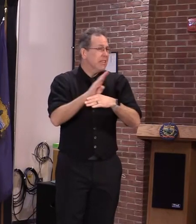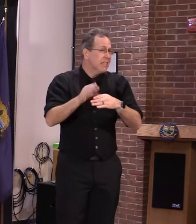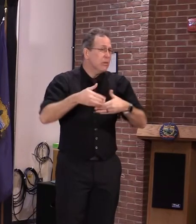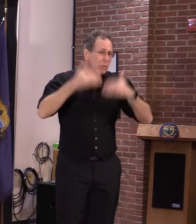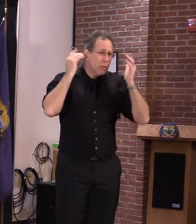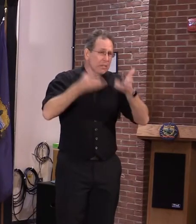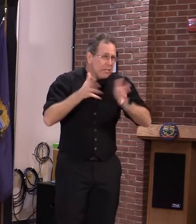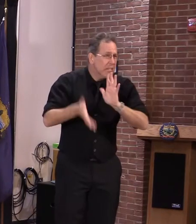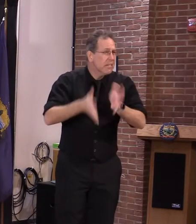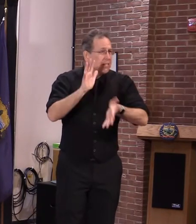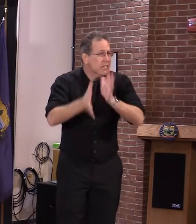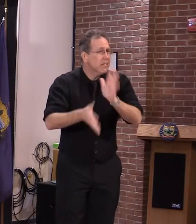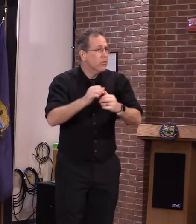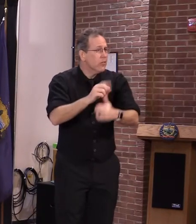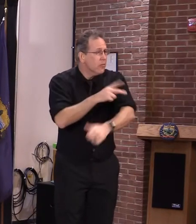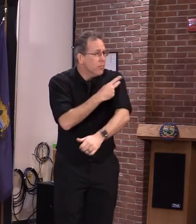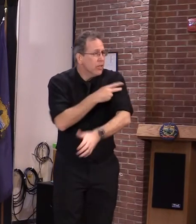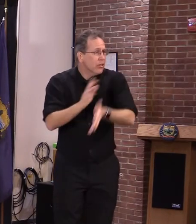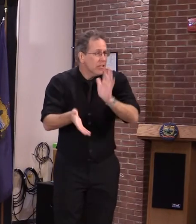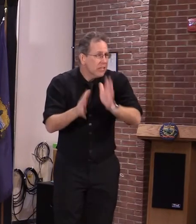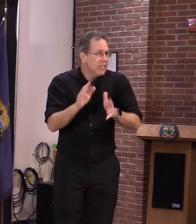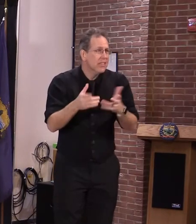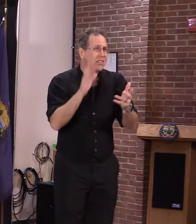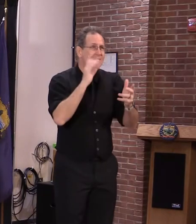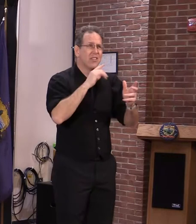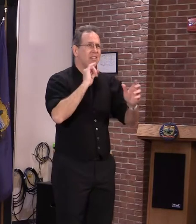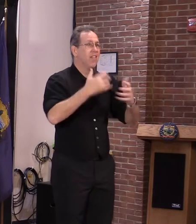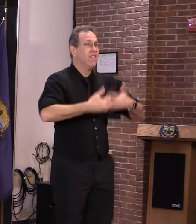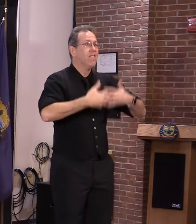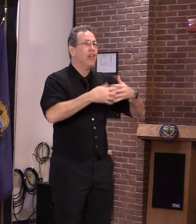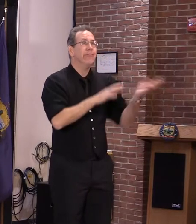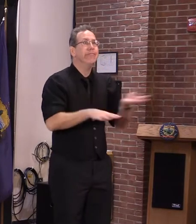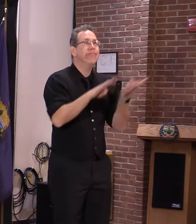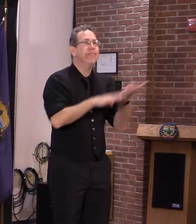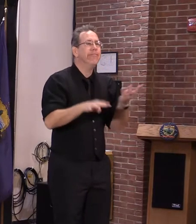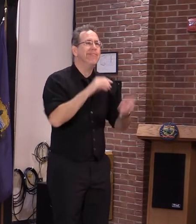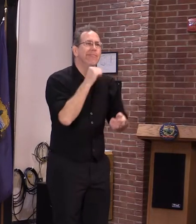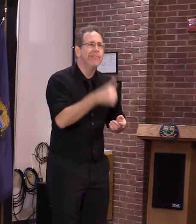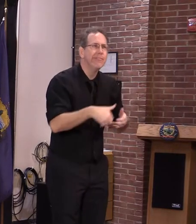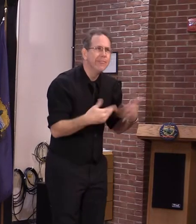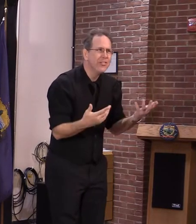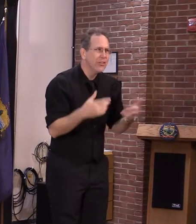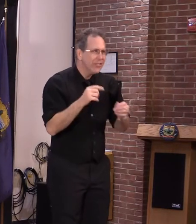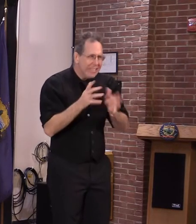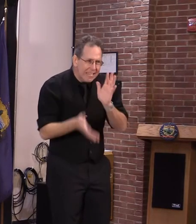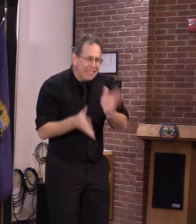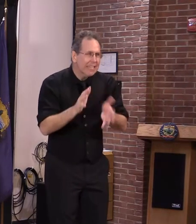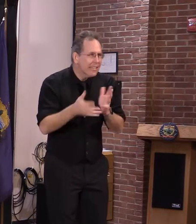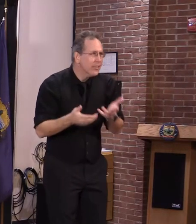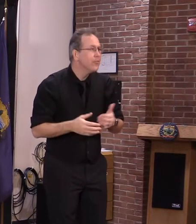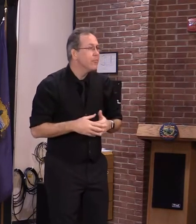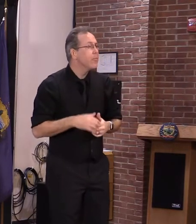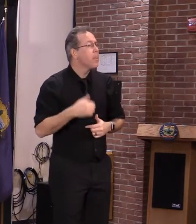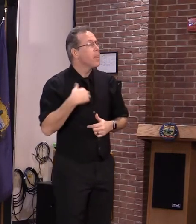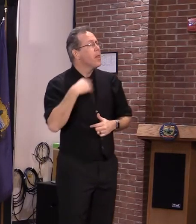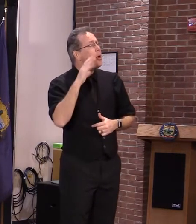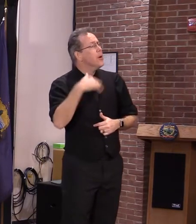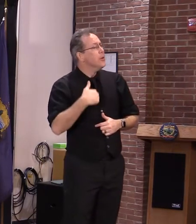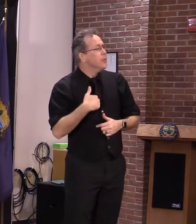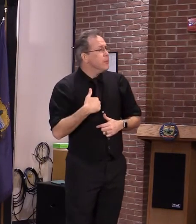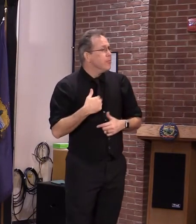or manufacturing. So this is an area that, as you know, I pinpointed in the